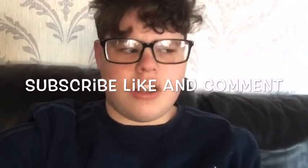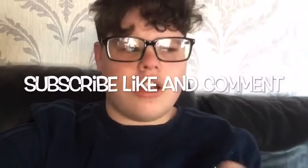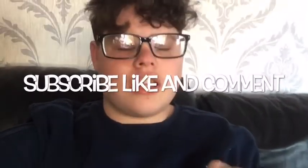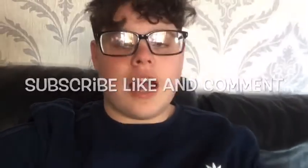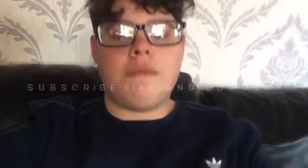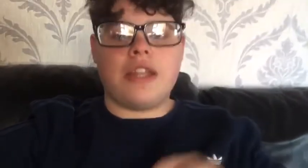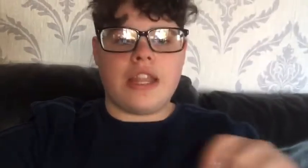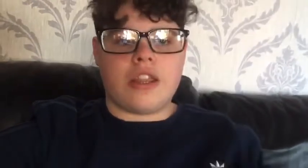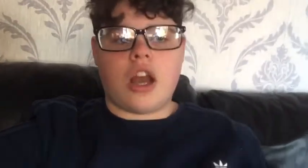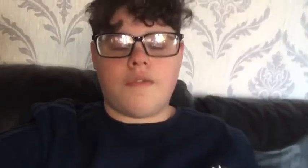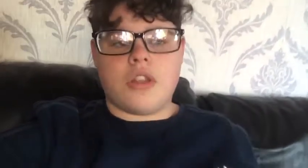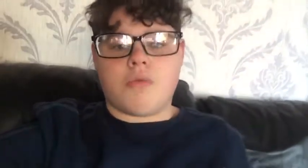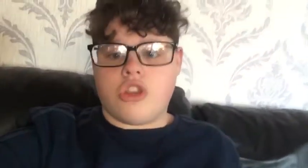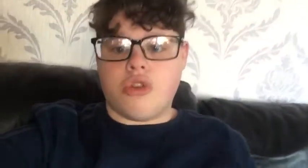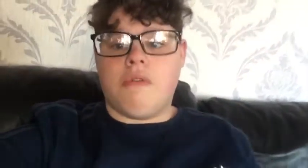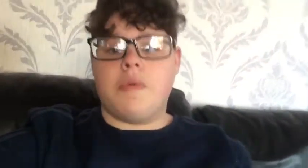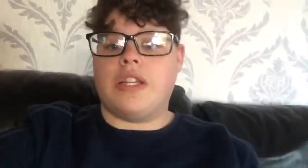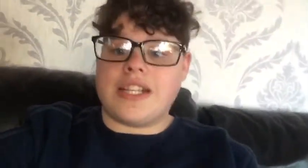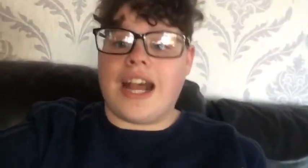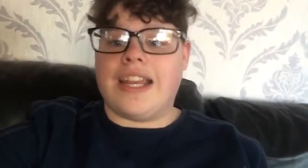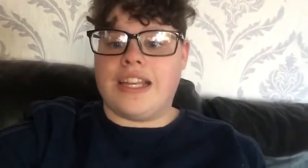Tell me in the comments what you want me to show you